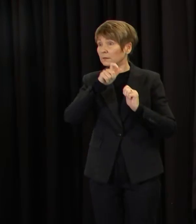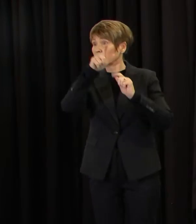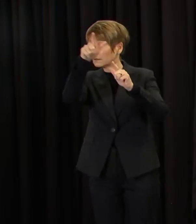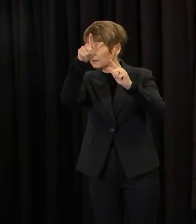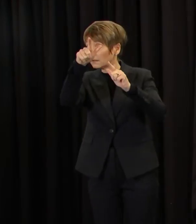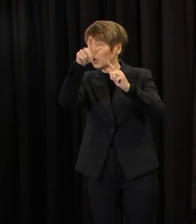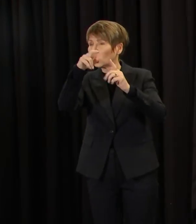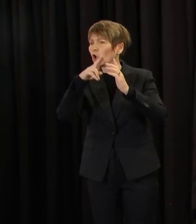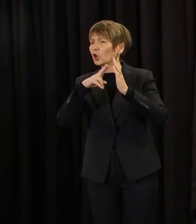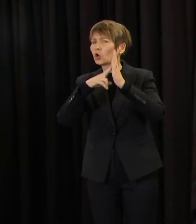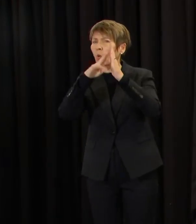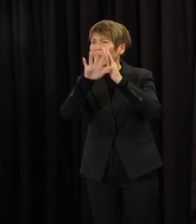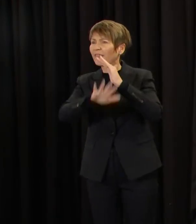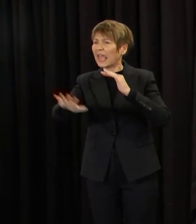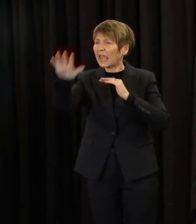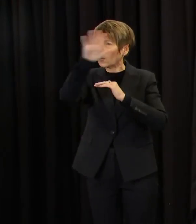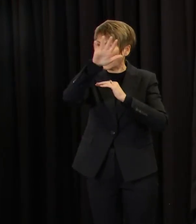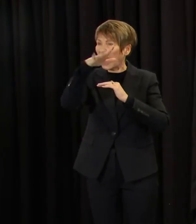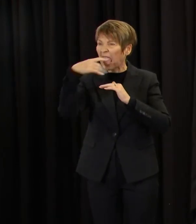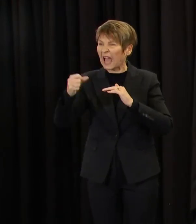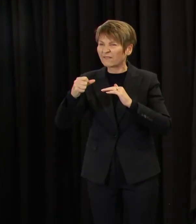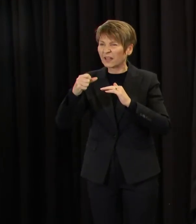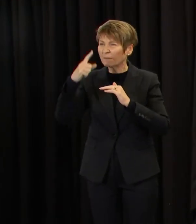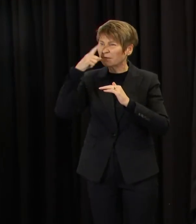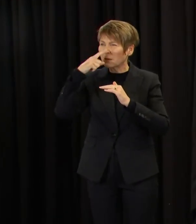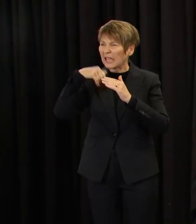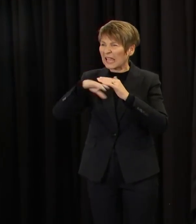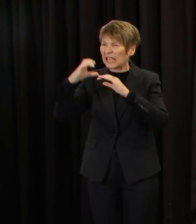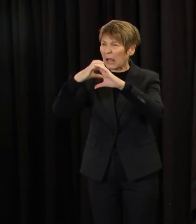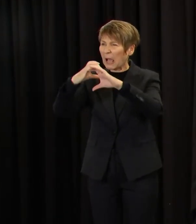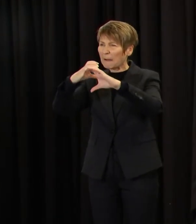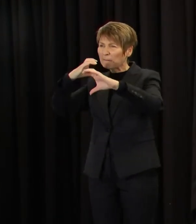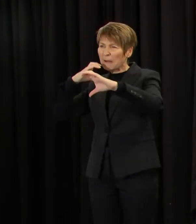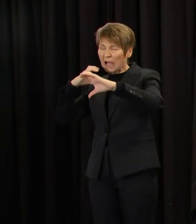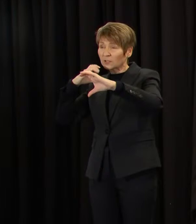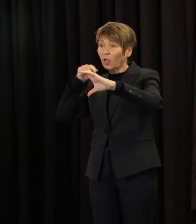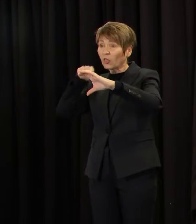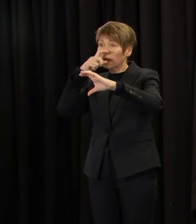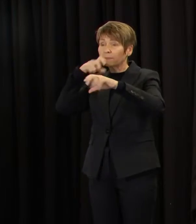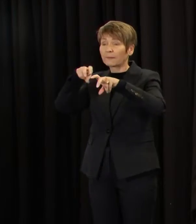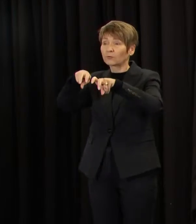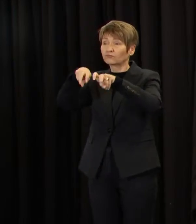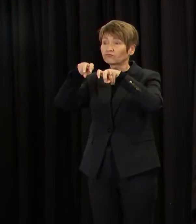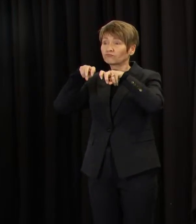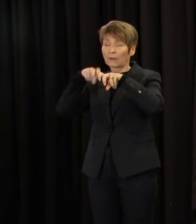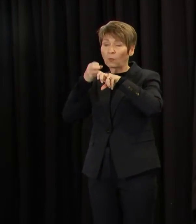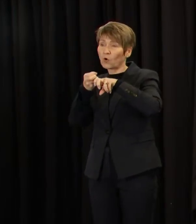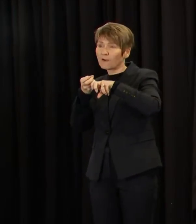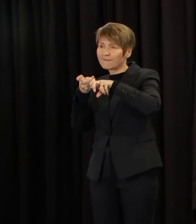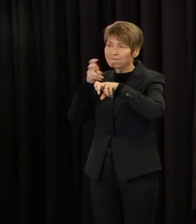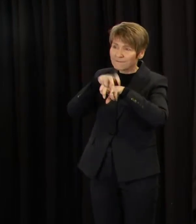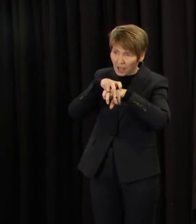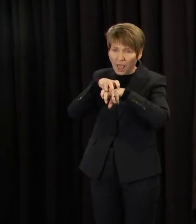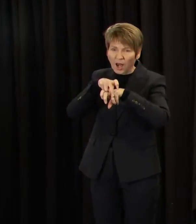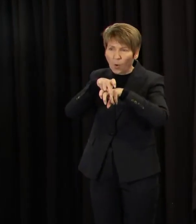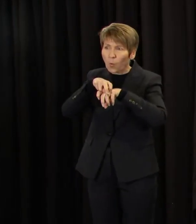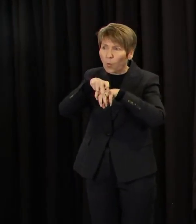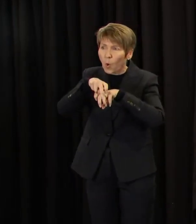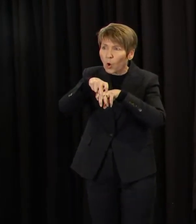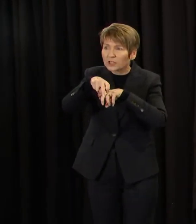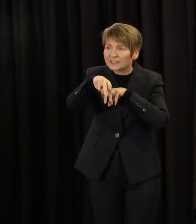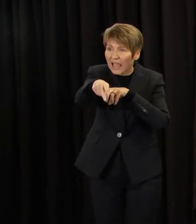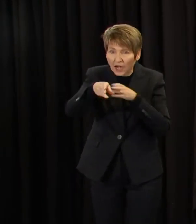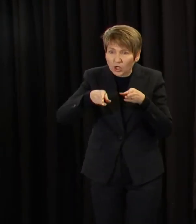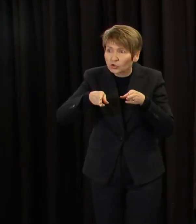of your consideration, and would it be useful at this stage? Now, look, I think we've got, we're setting up, or we have set up over the last few weeks, we continue to operate even